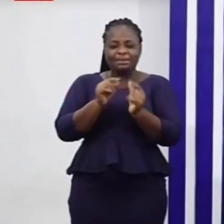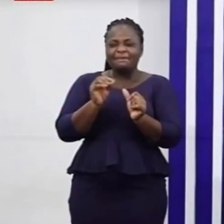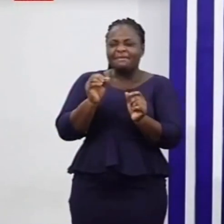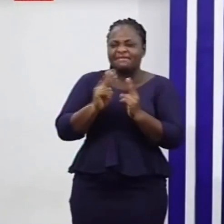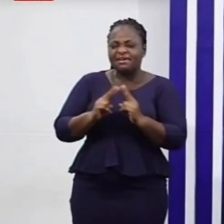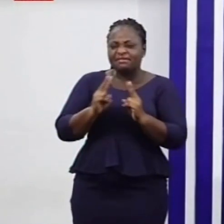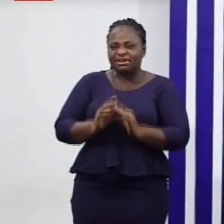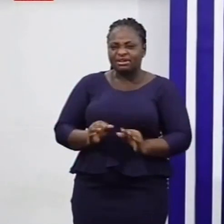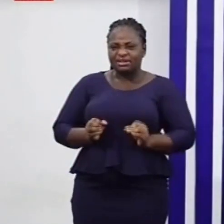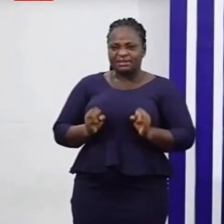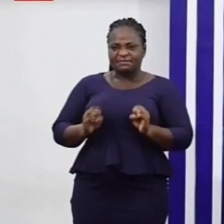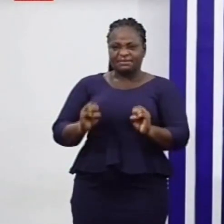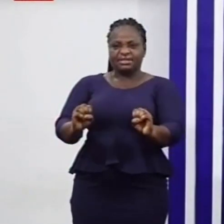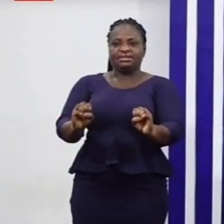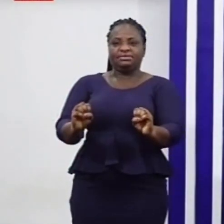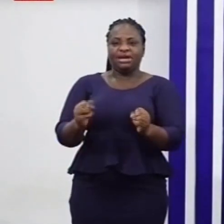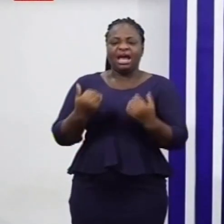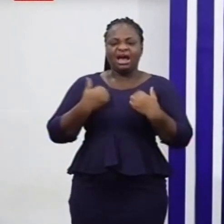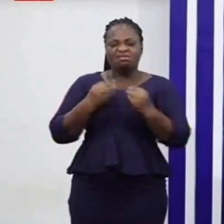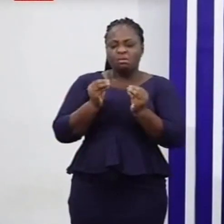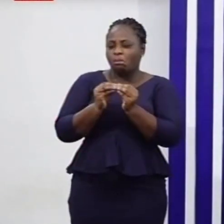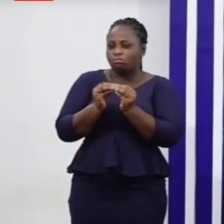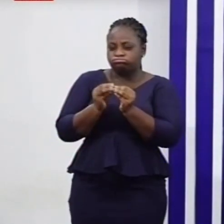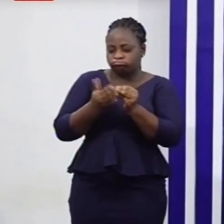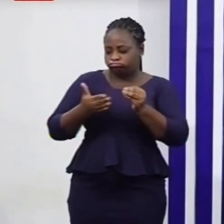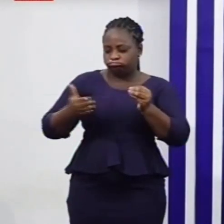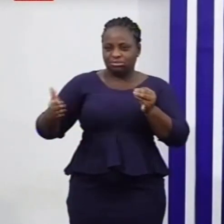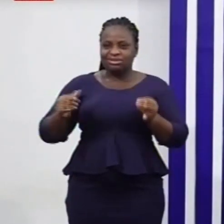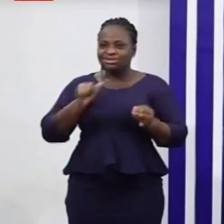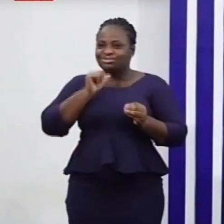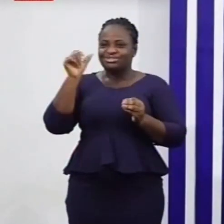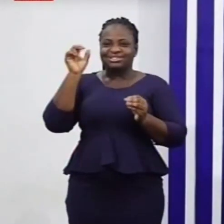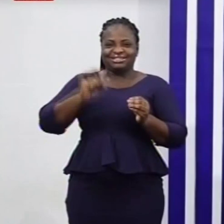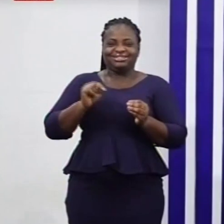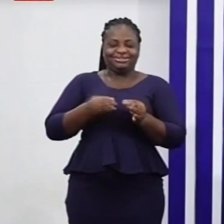We have several of them. I do not need to go into details about them.